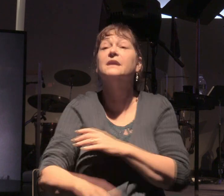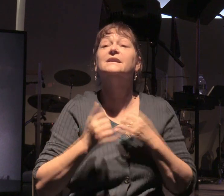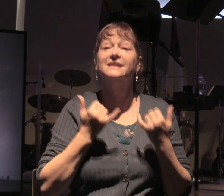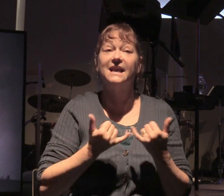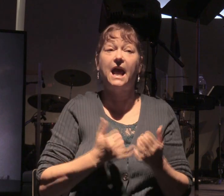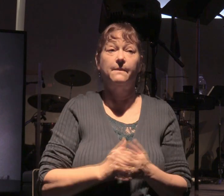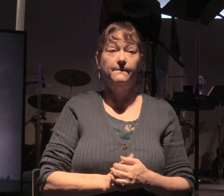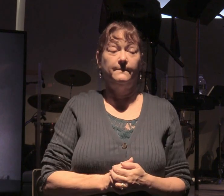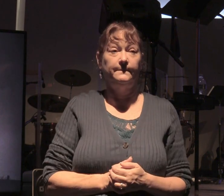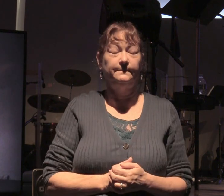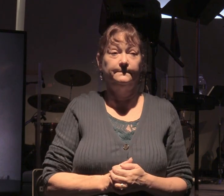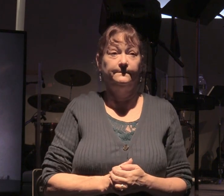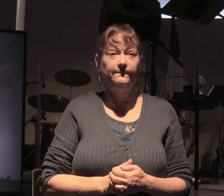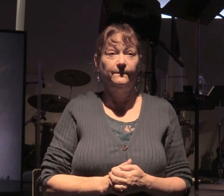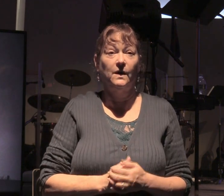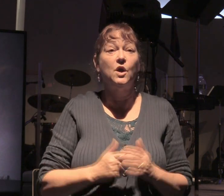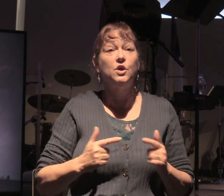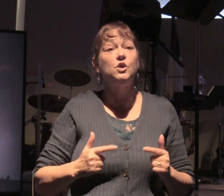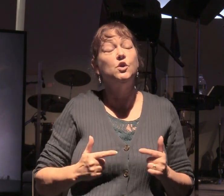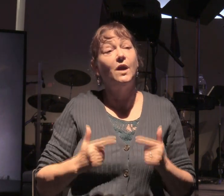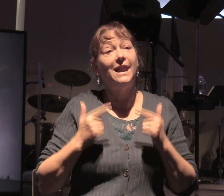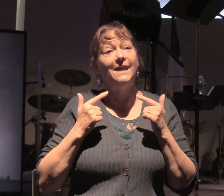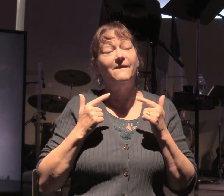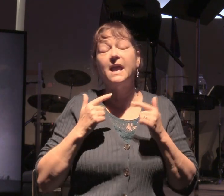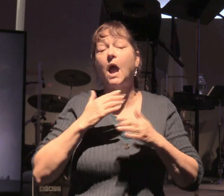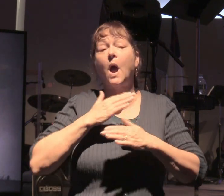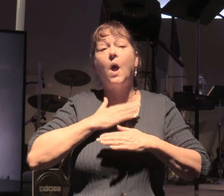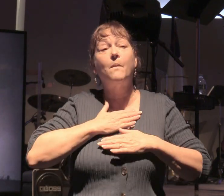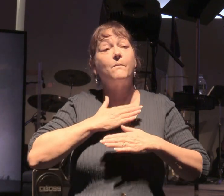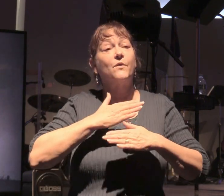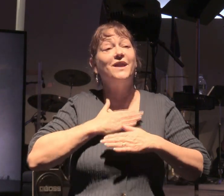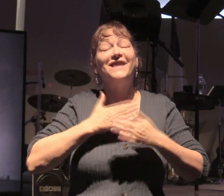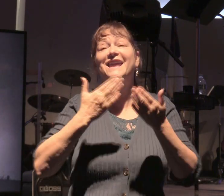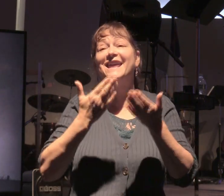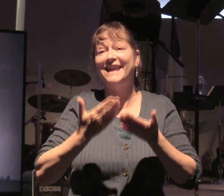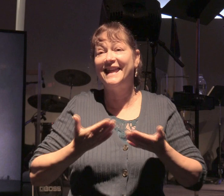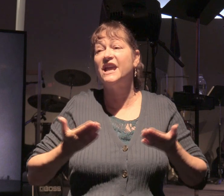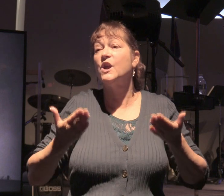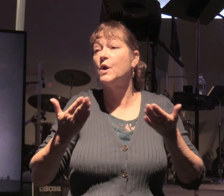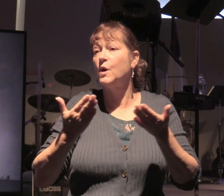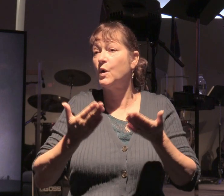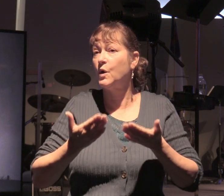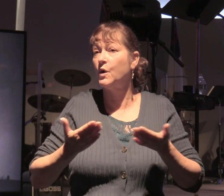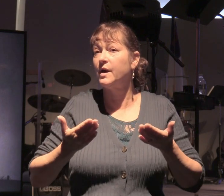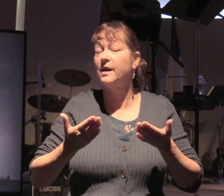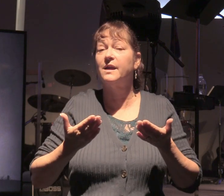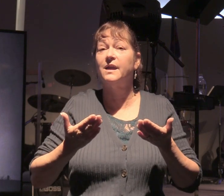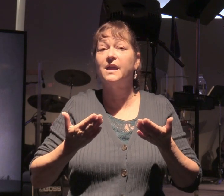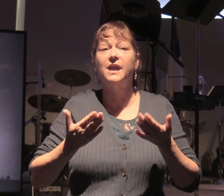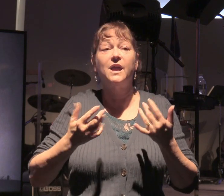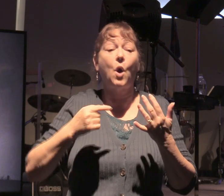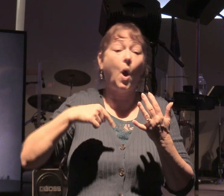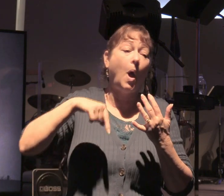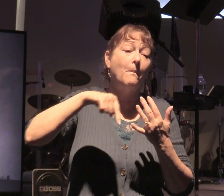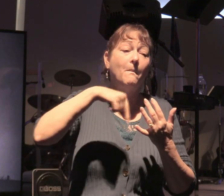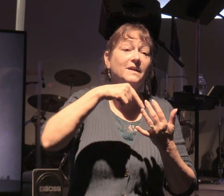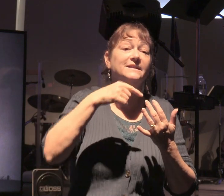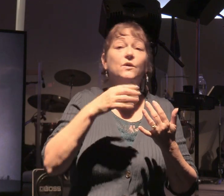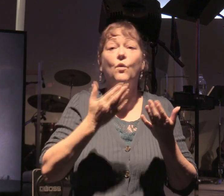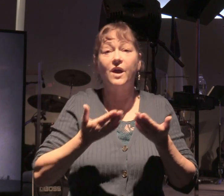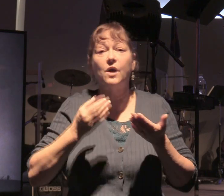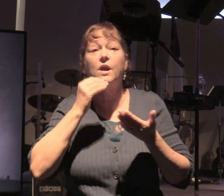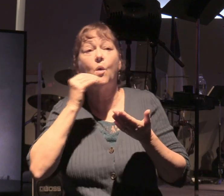Today, you're living, breathing here. Here amongst us, or here at